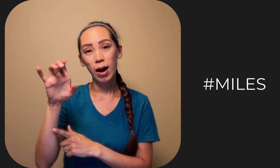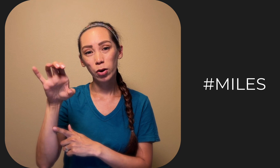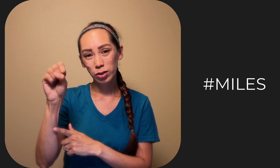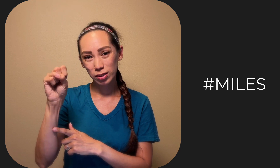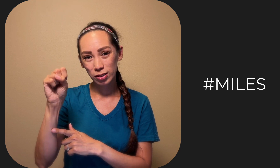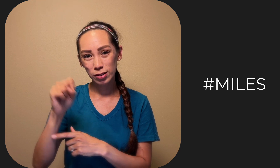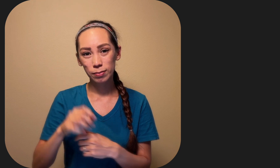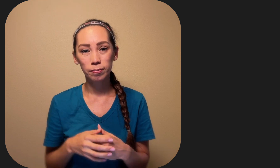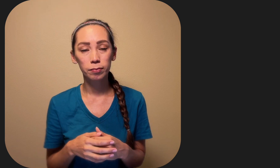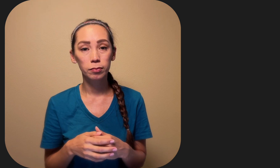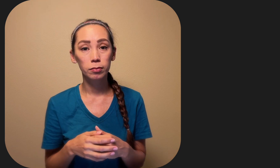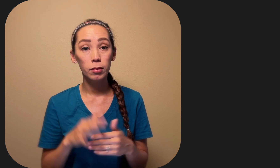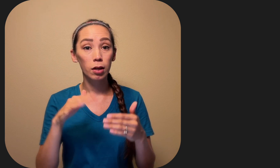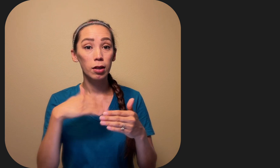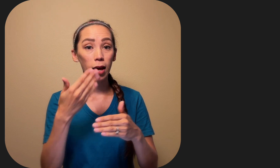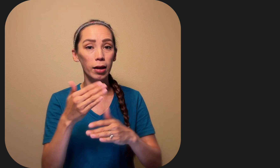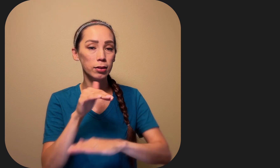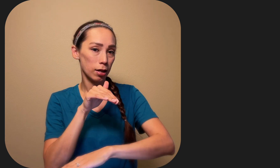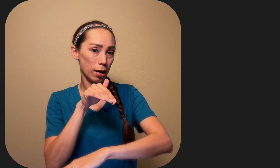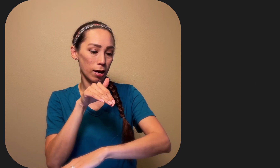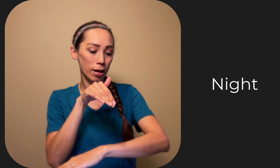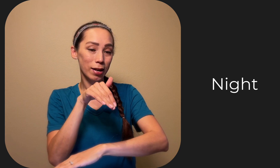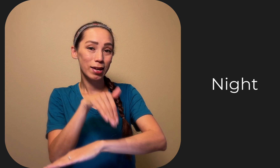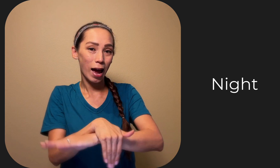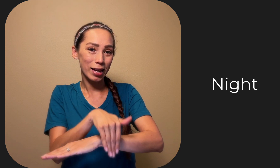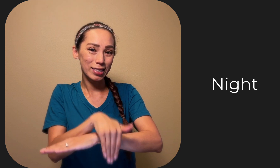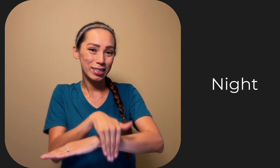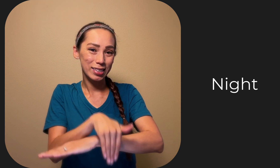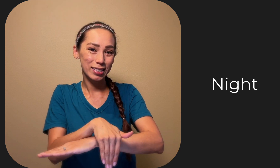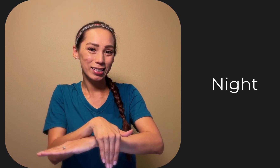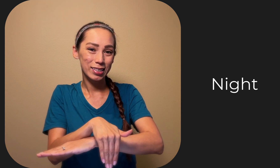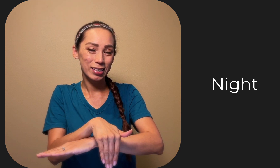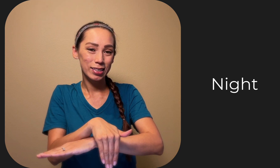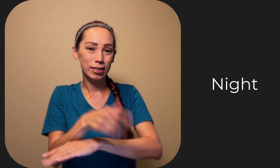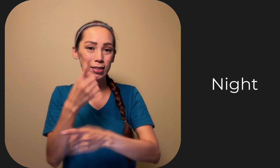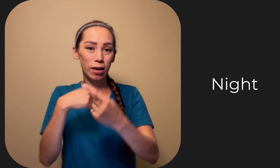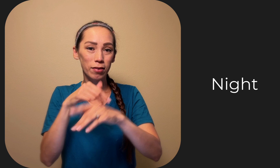miles with an S. Next sign is night.